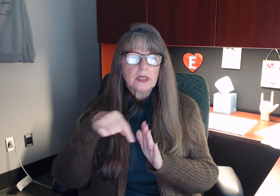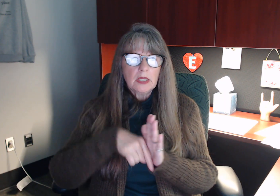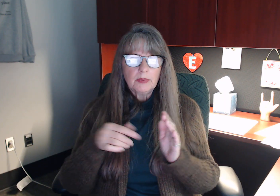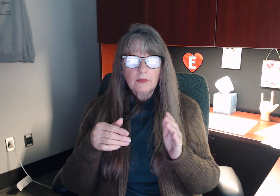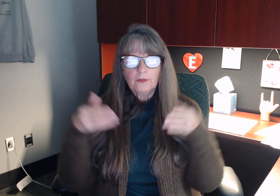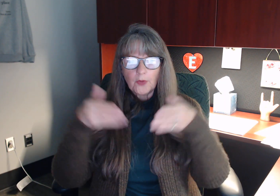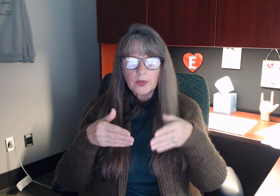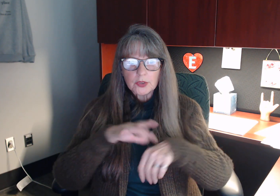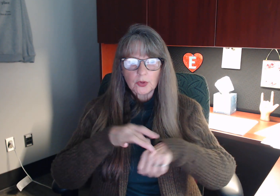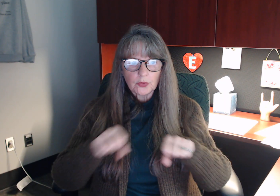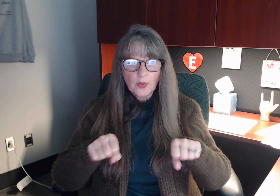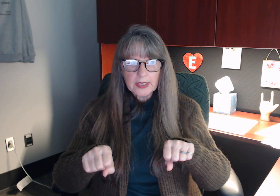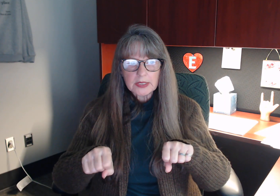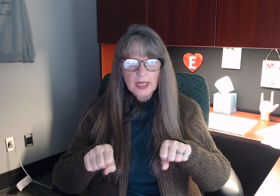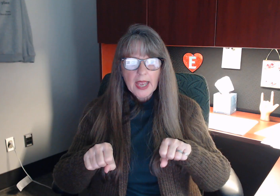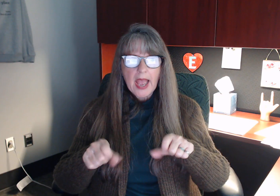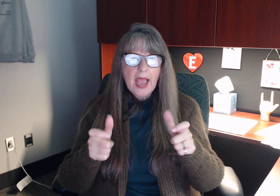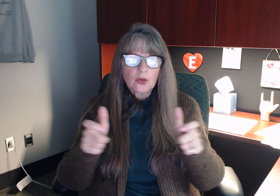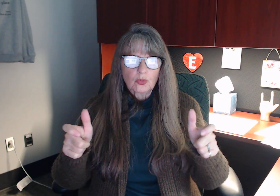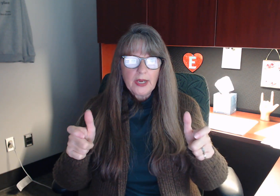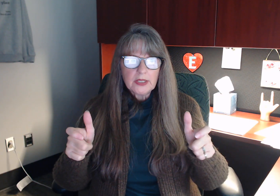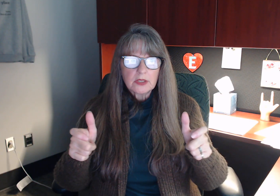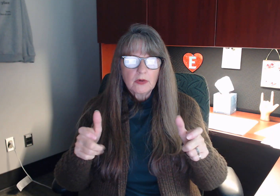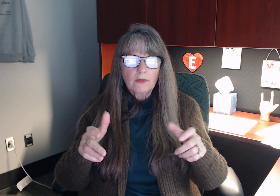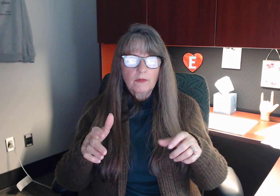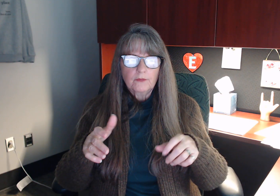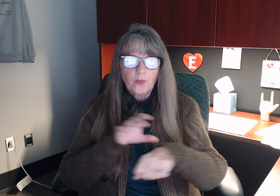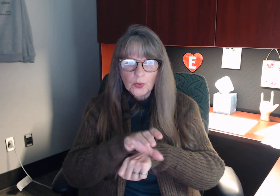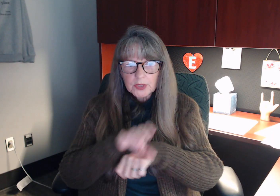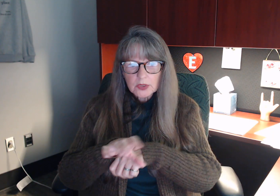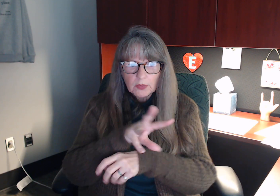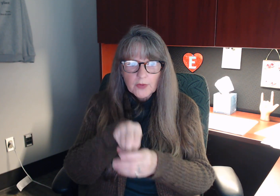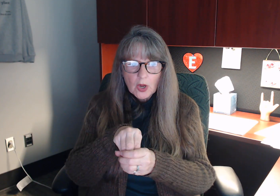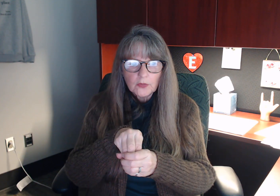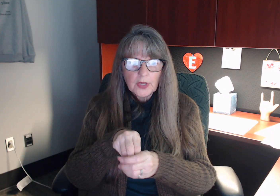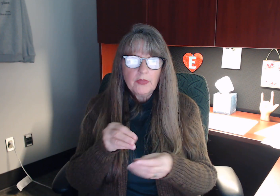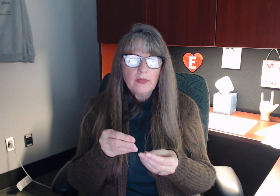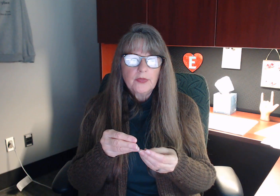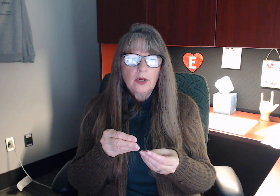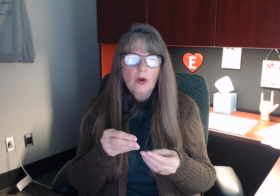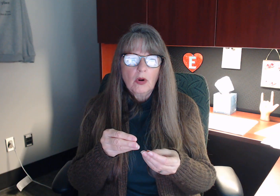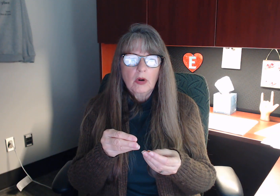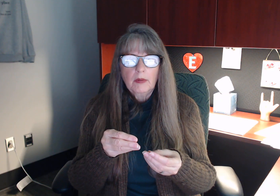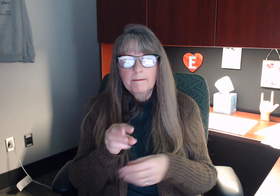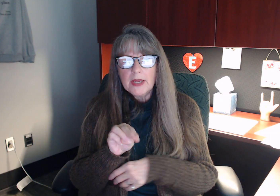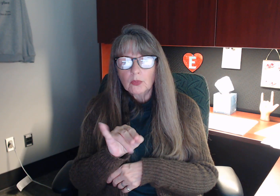deep focus earthquakes and great forces are involved, and then there are